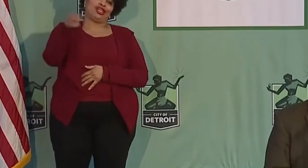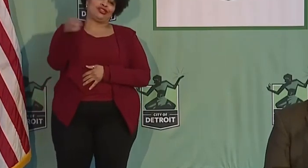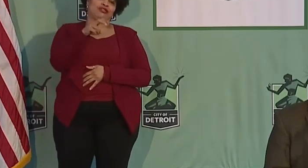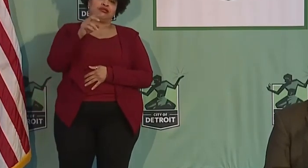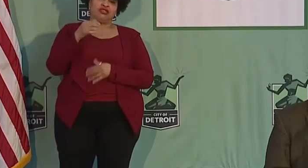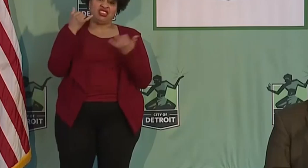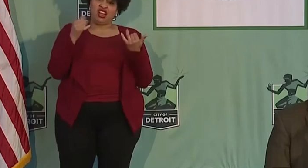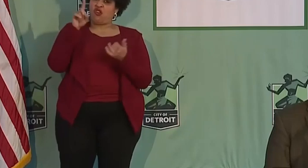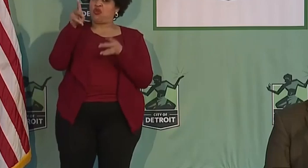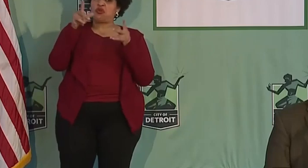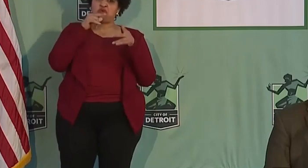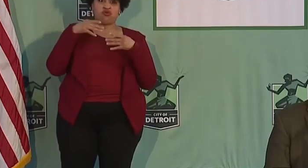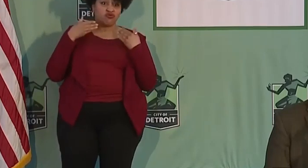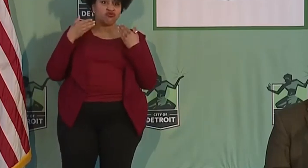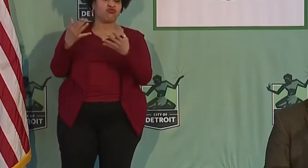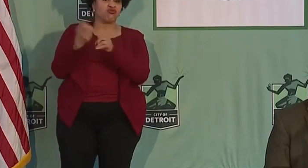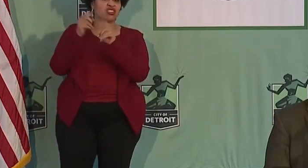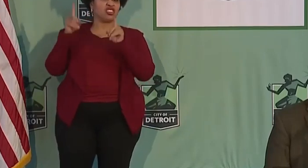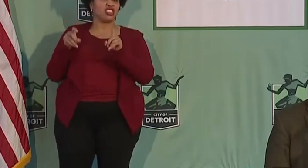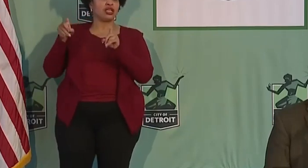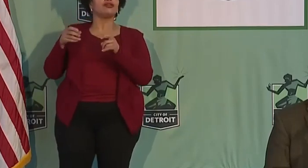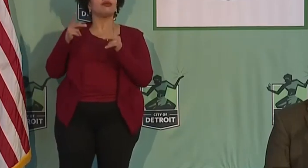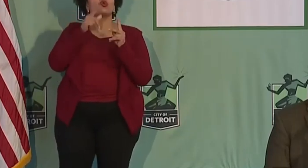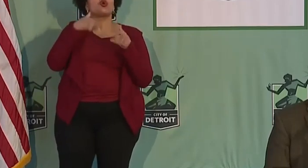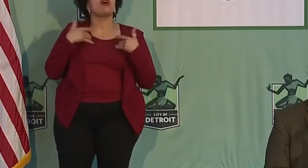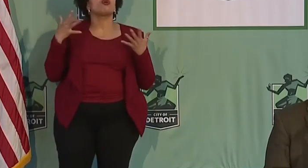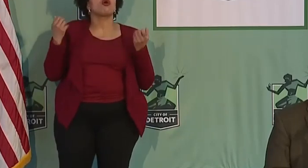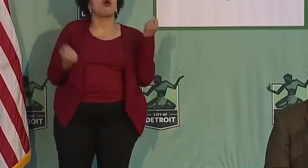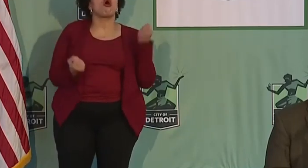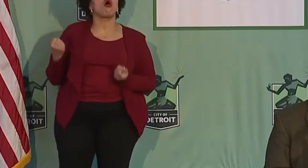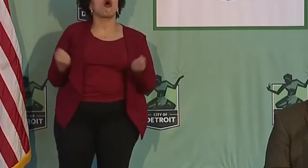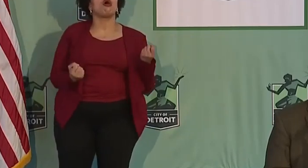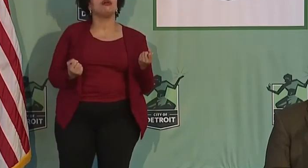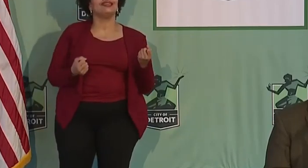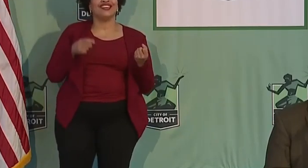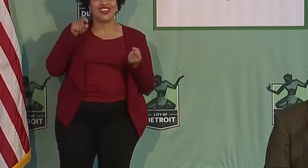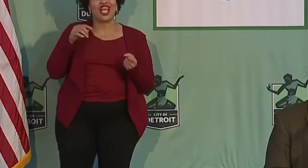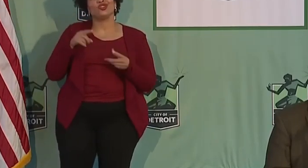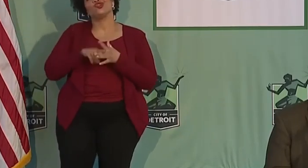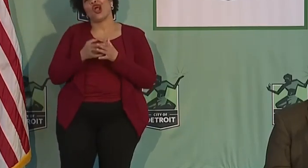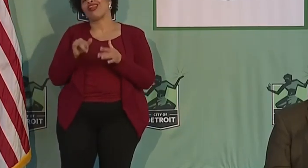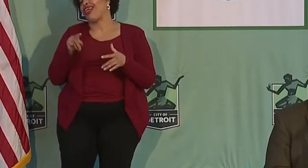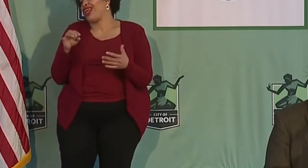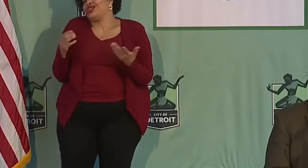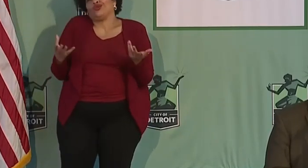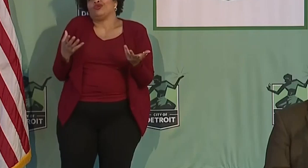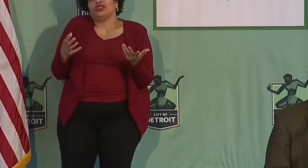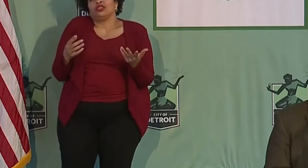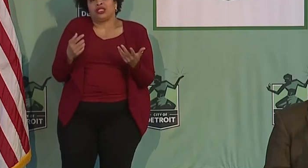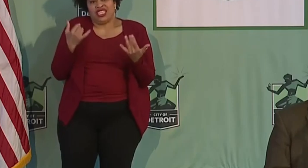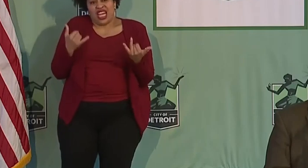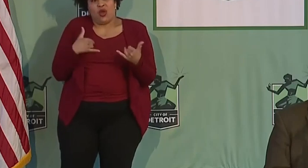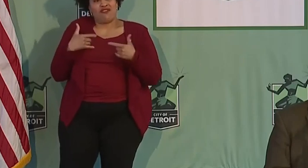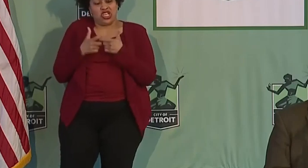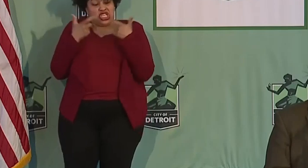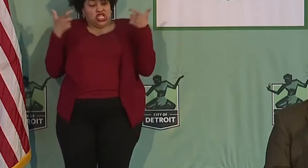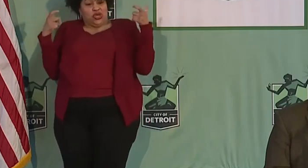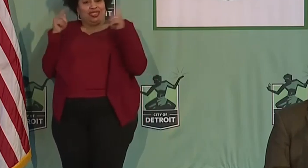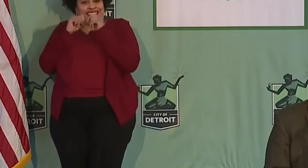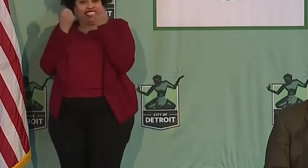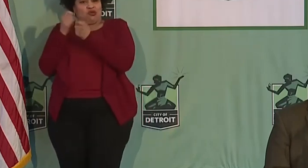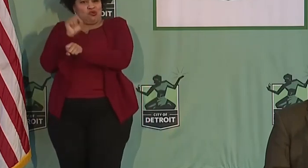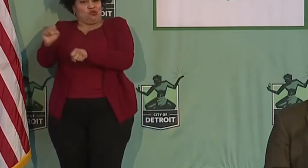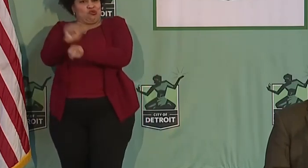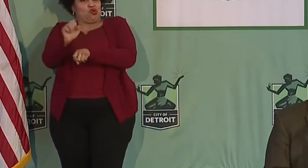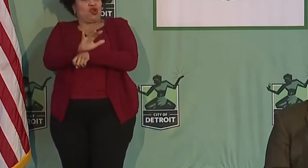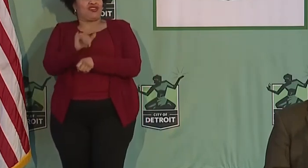people who have cars, and that's the way we had to start it. And so I have a huge team working on this, and I expect by tomorrow